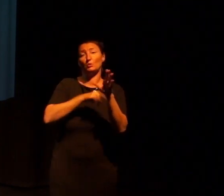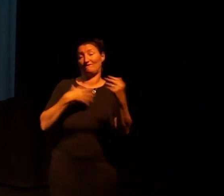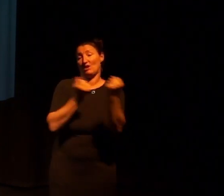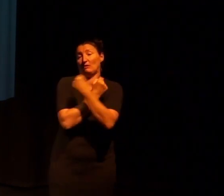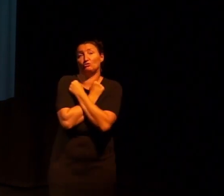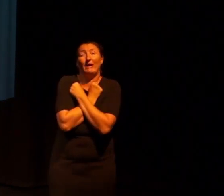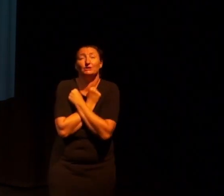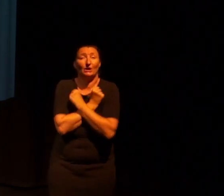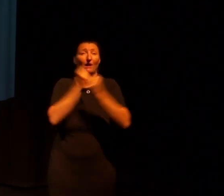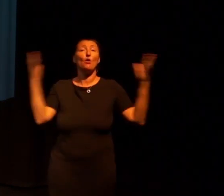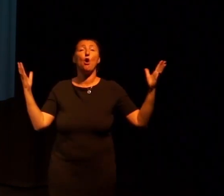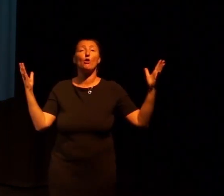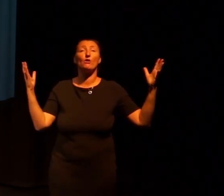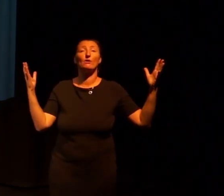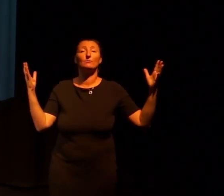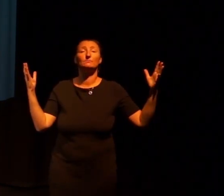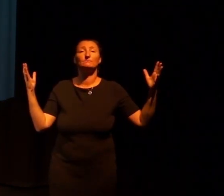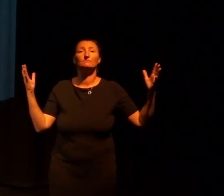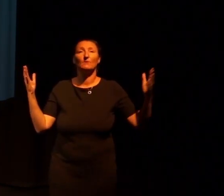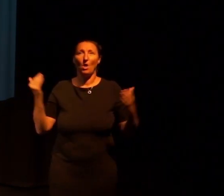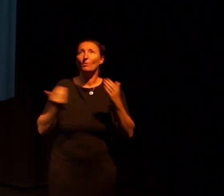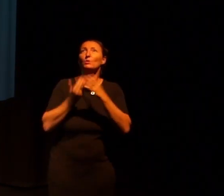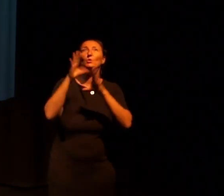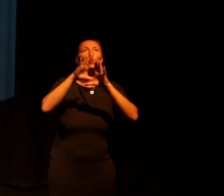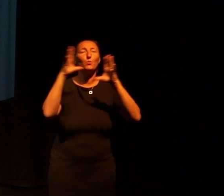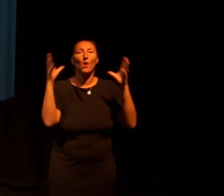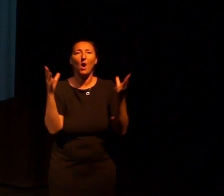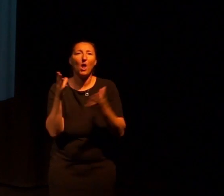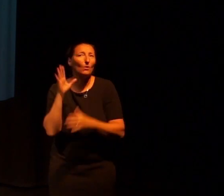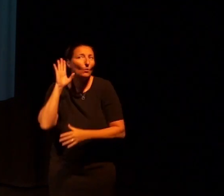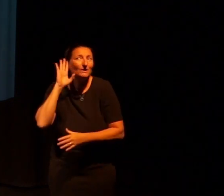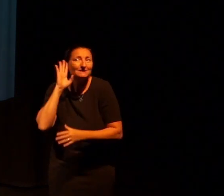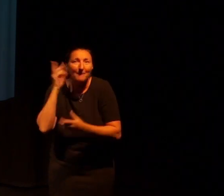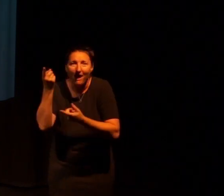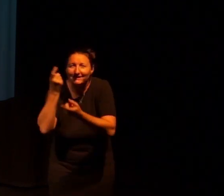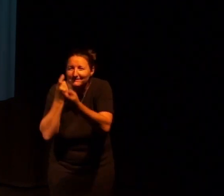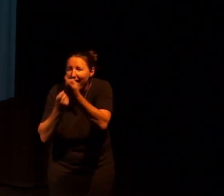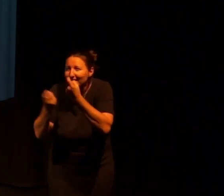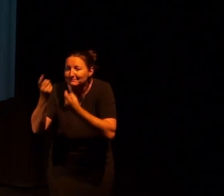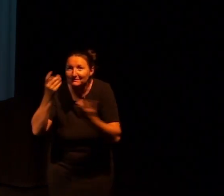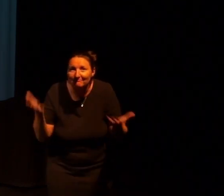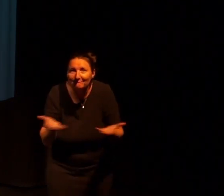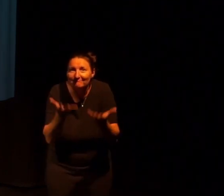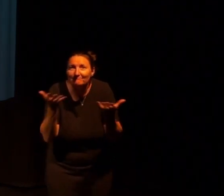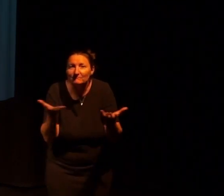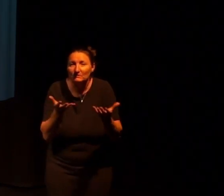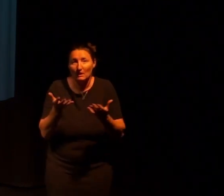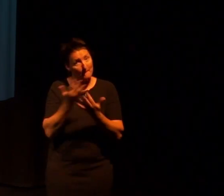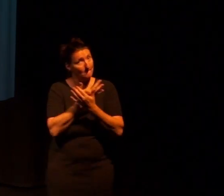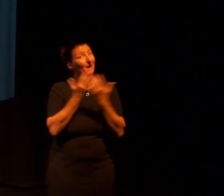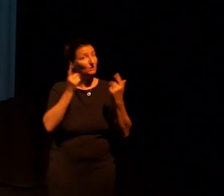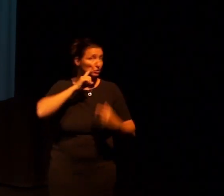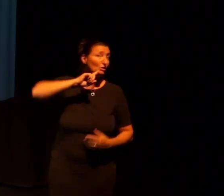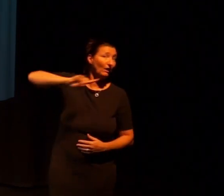left behind. The new world whispers enticements, many of which should be